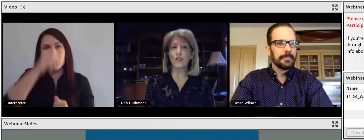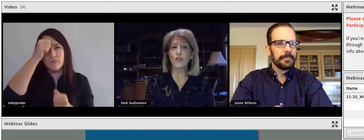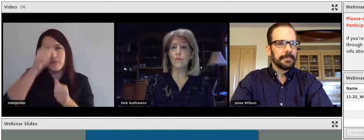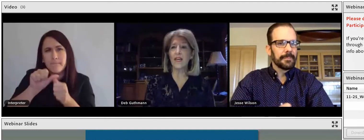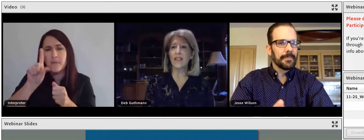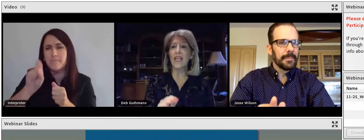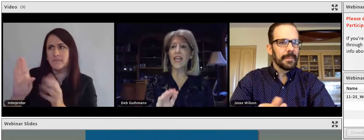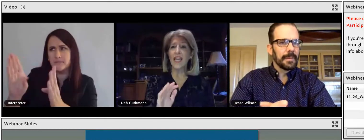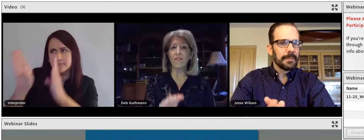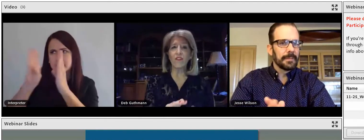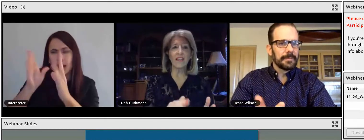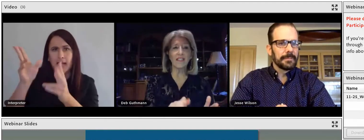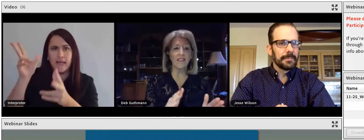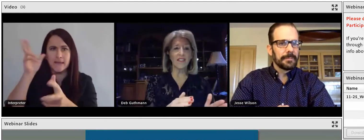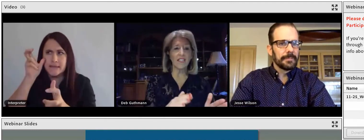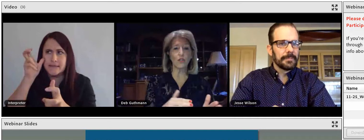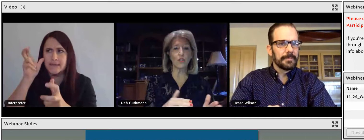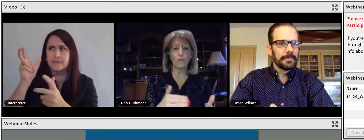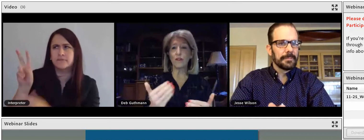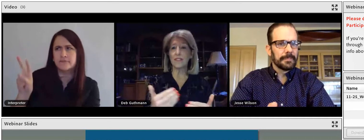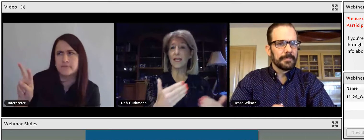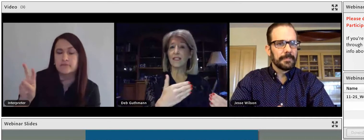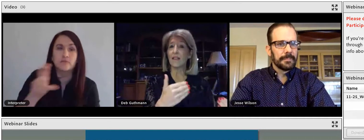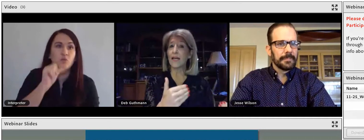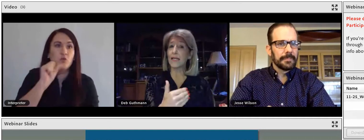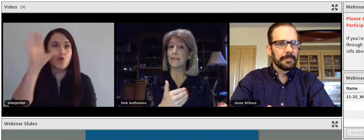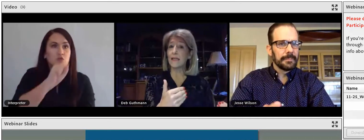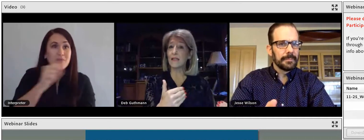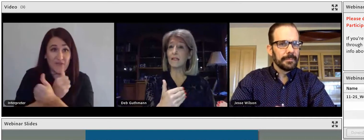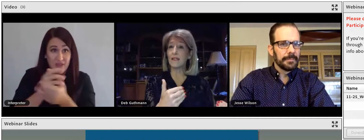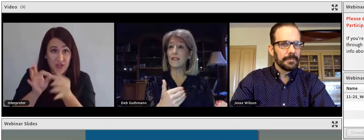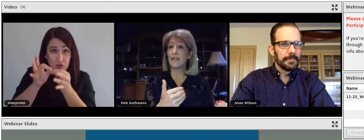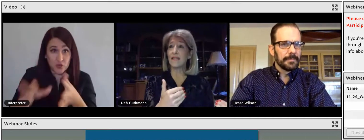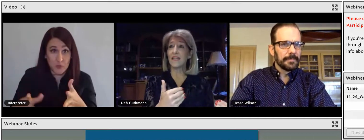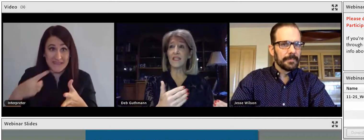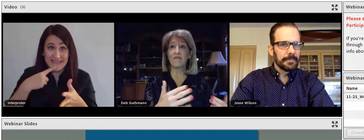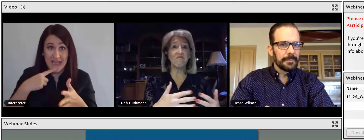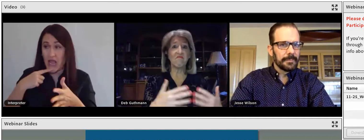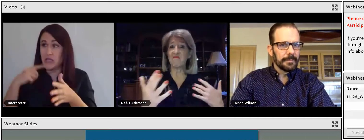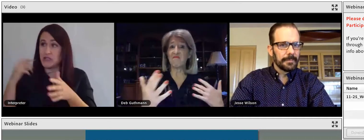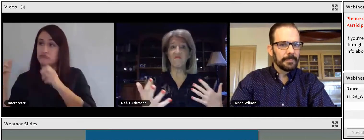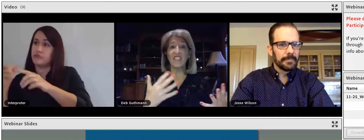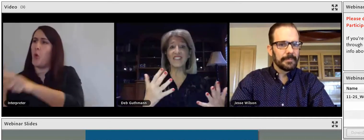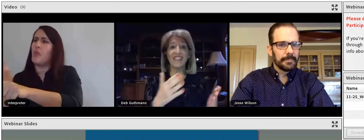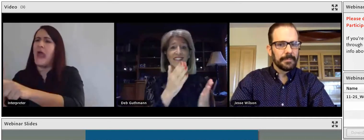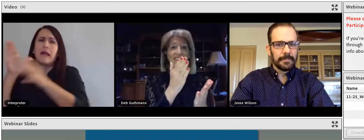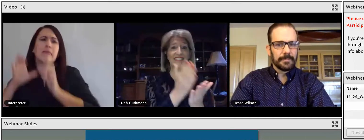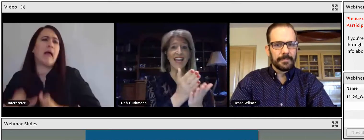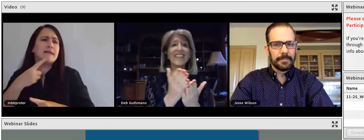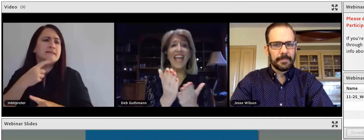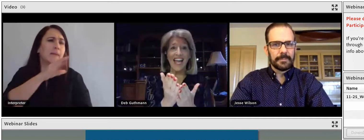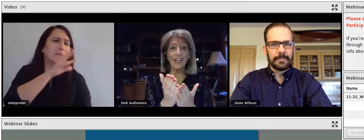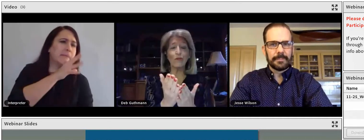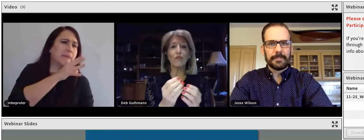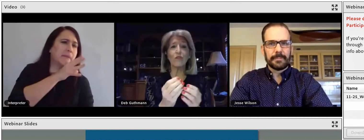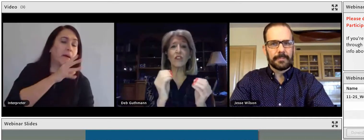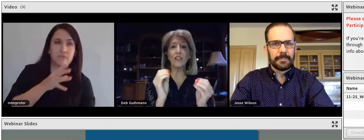pay attention and not assume that everything that the interpreter is saying the client said